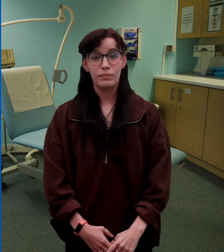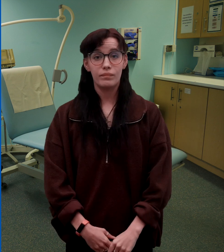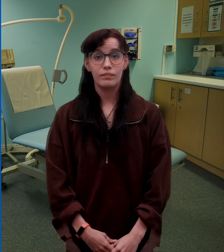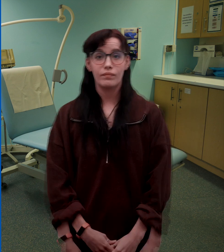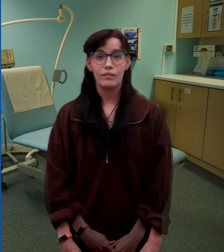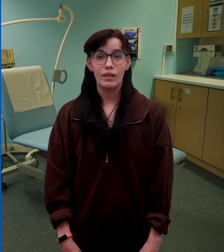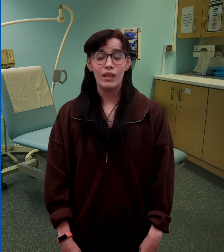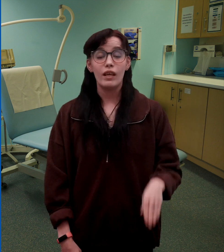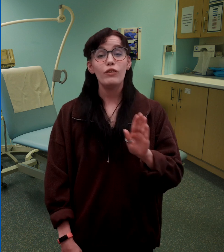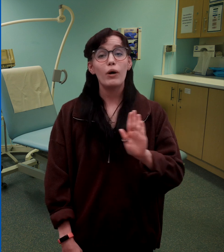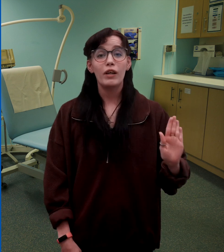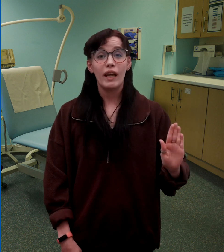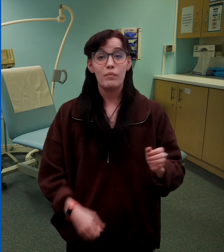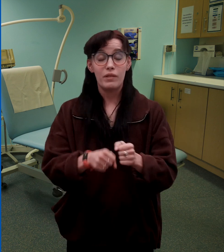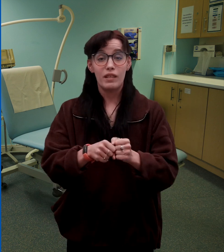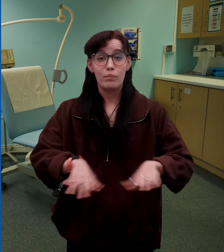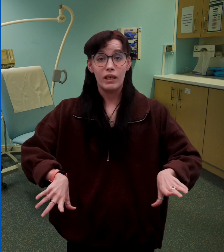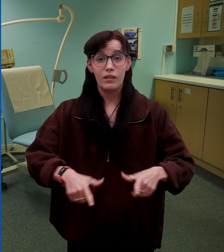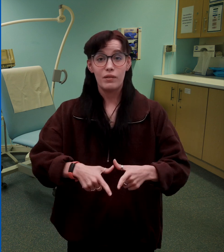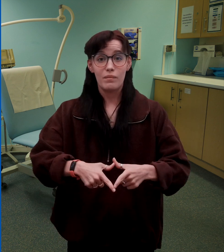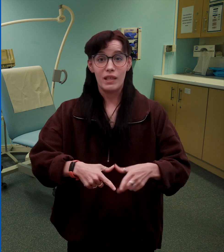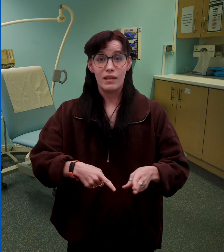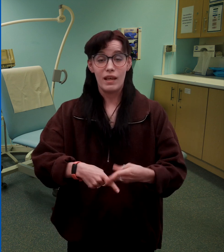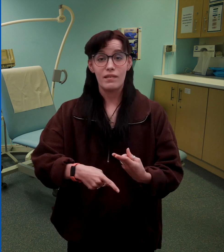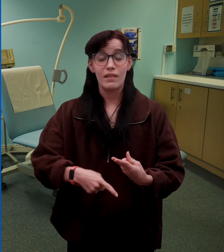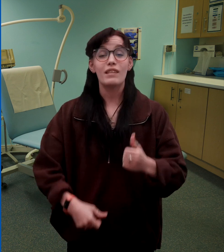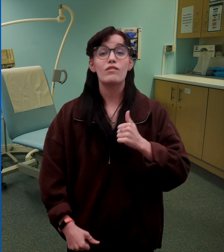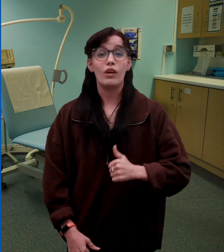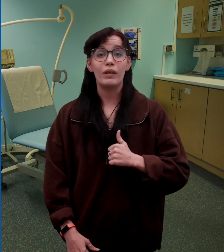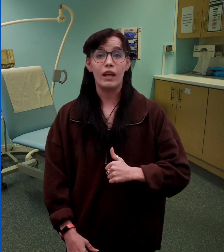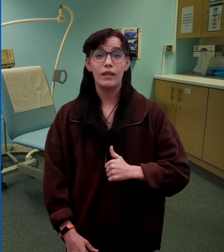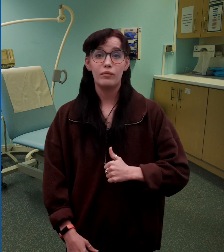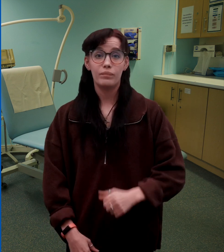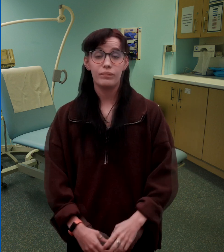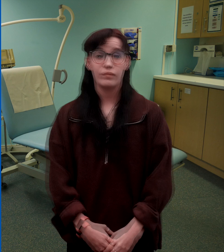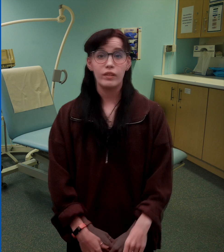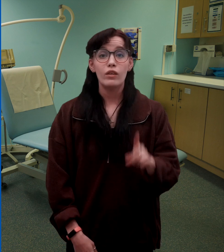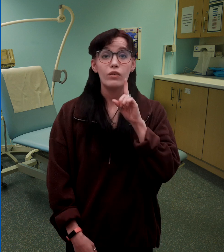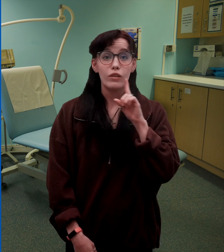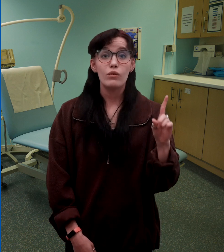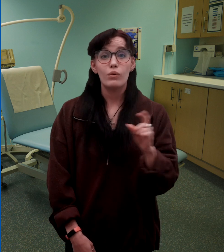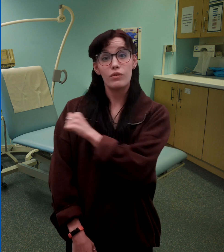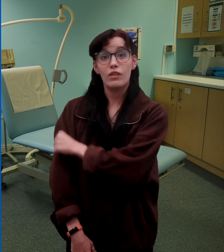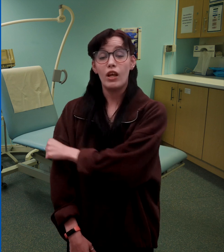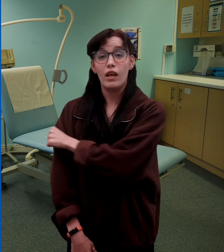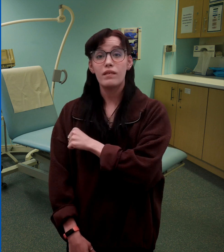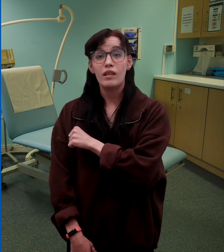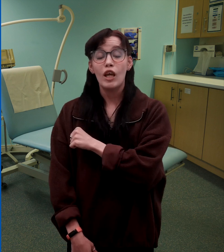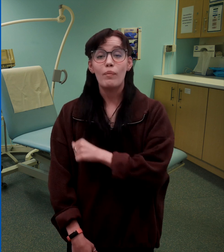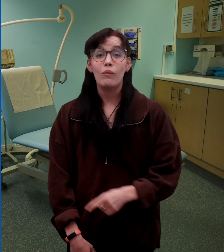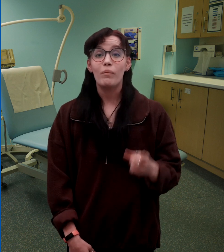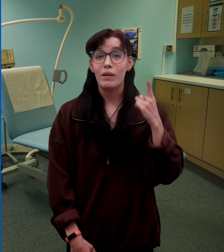something. If you aren't able to complete your smear test, this is okay. You can talk to the